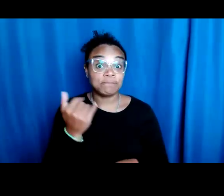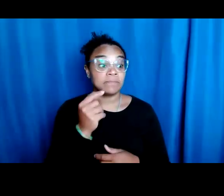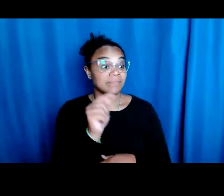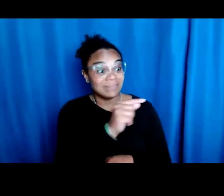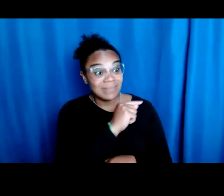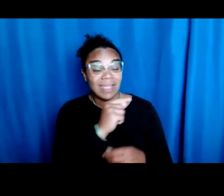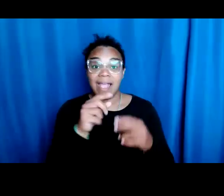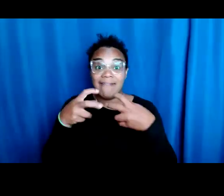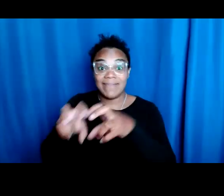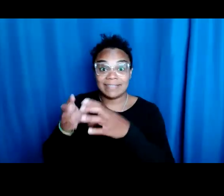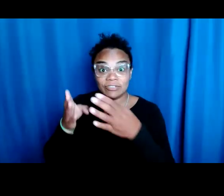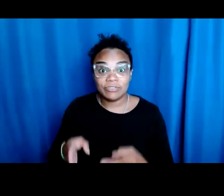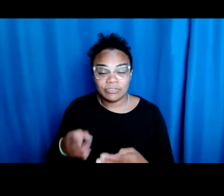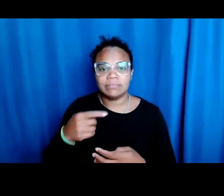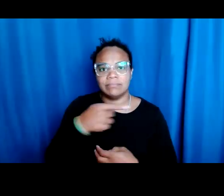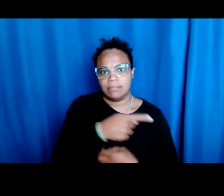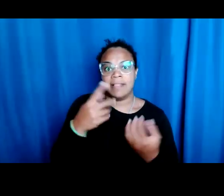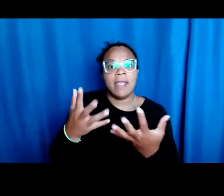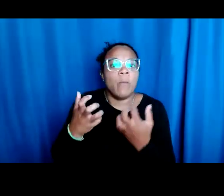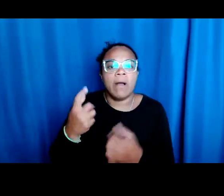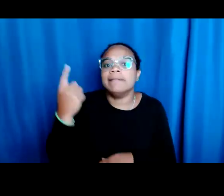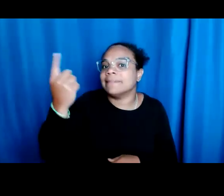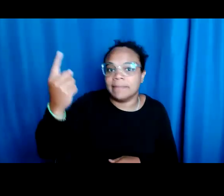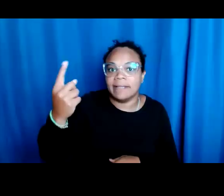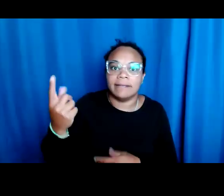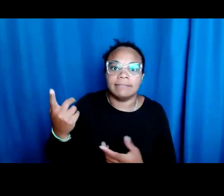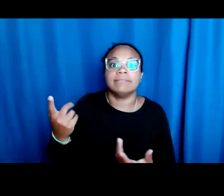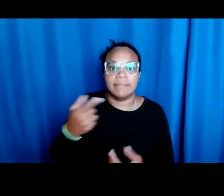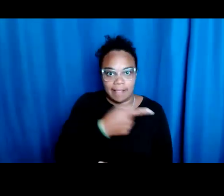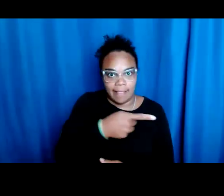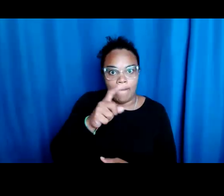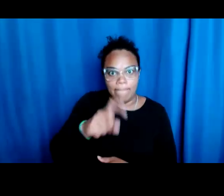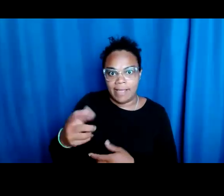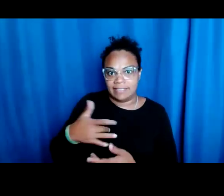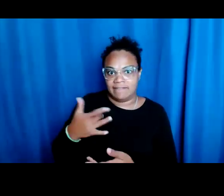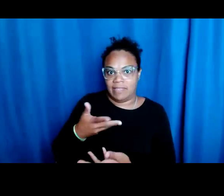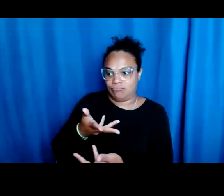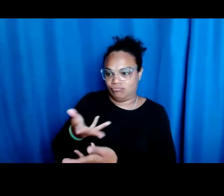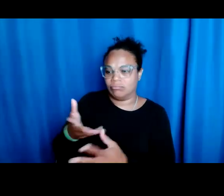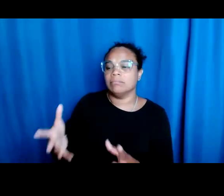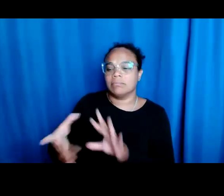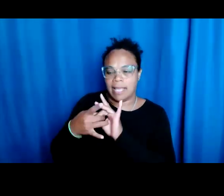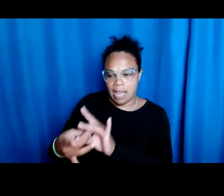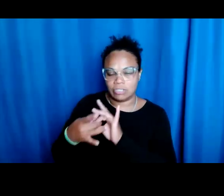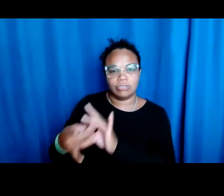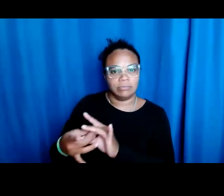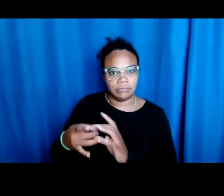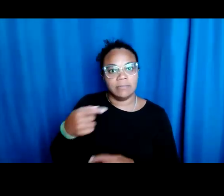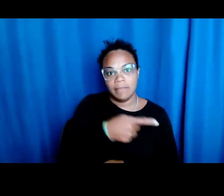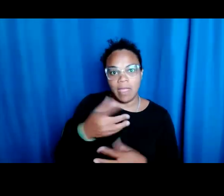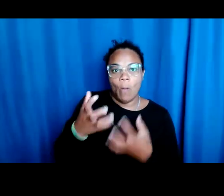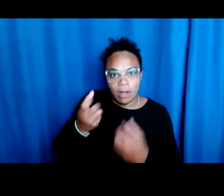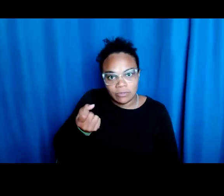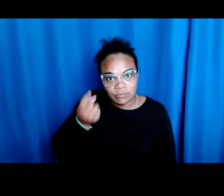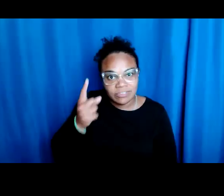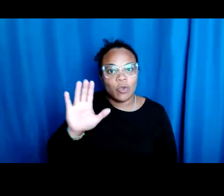looking for something in particular, and they need to connect with you as the individual. They want to understand your story.